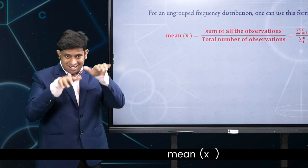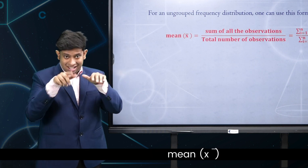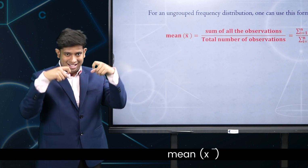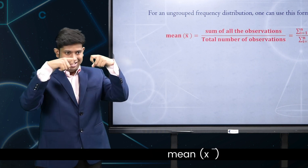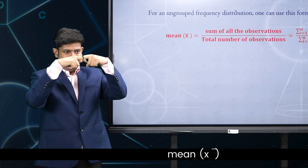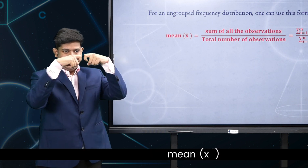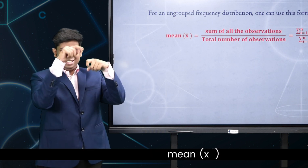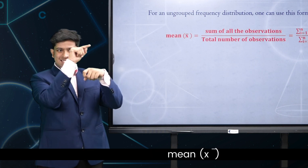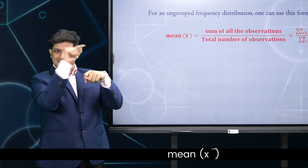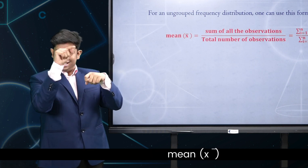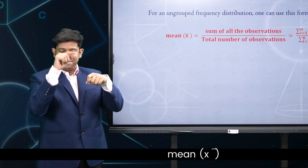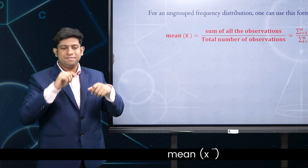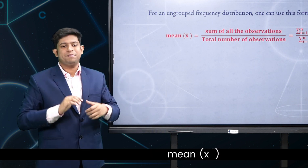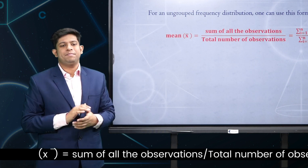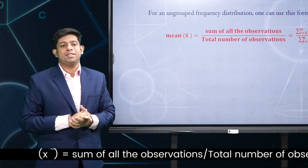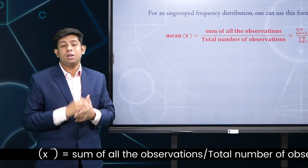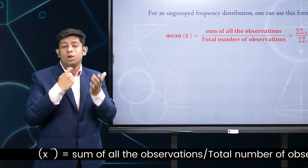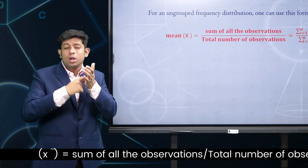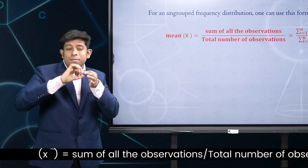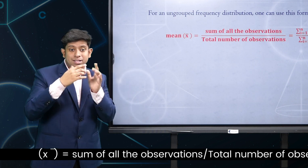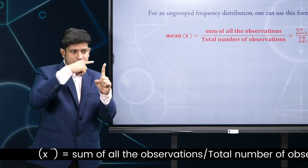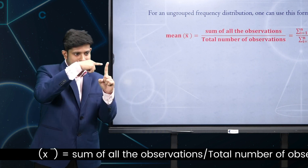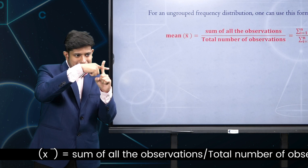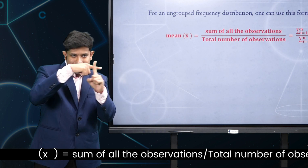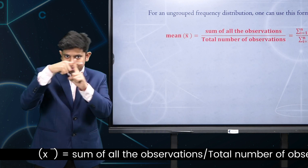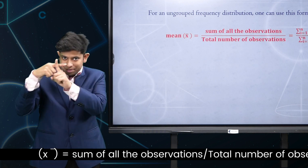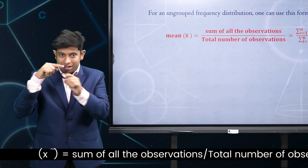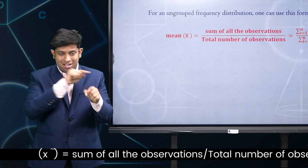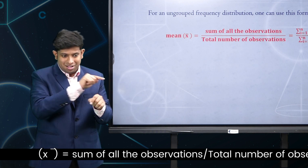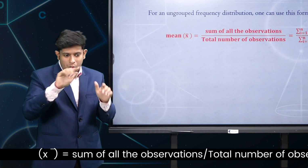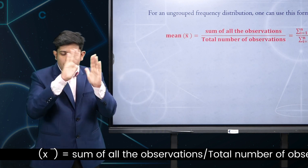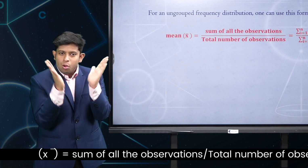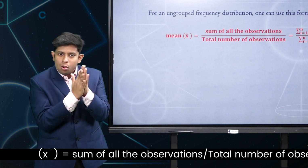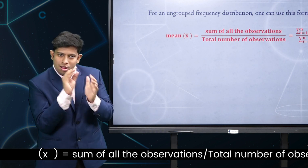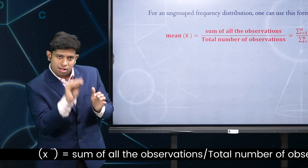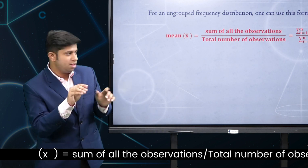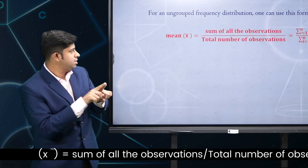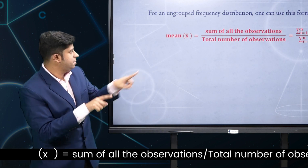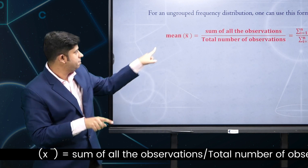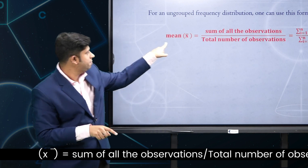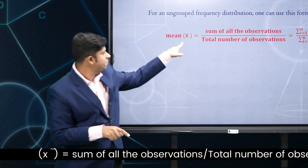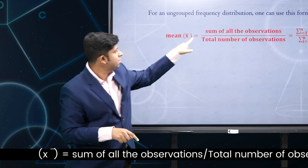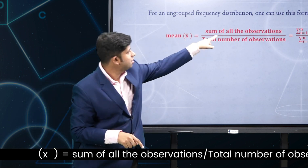Mean x bar is equal to sum of all the observations by total number of observations.